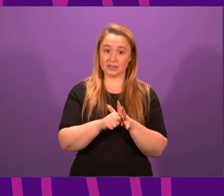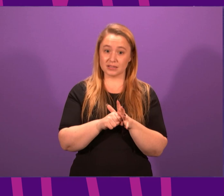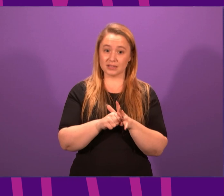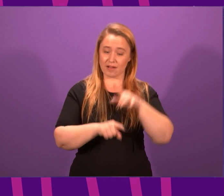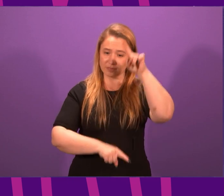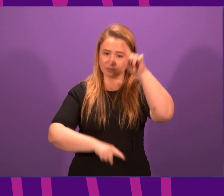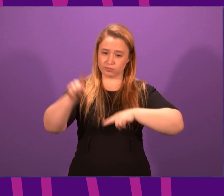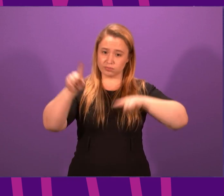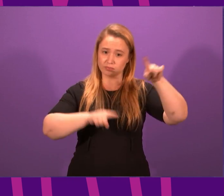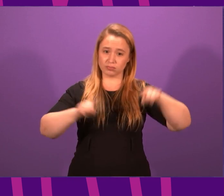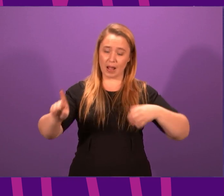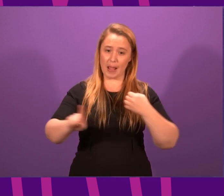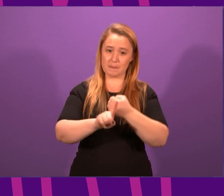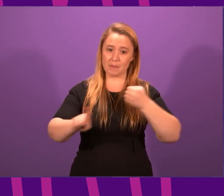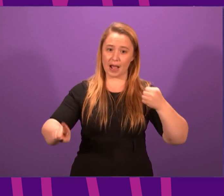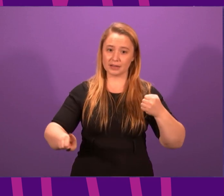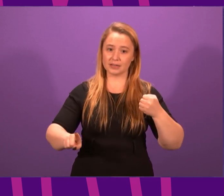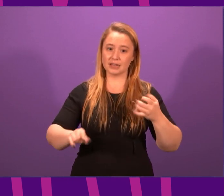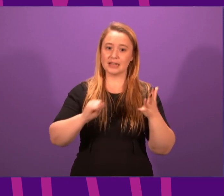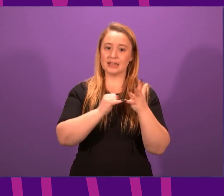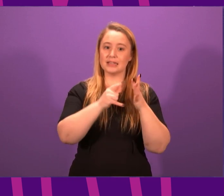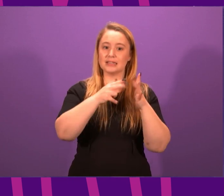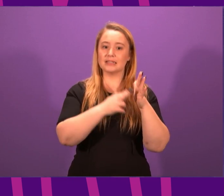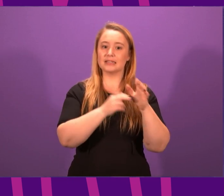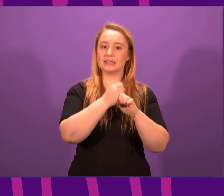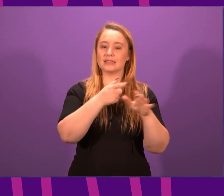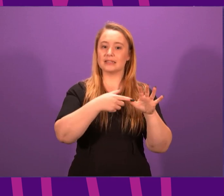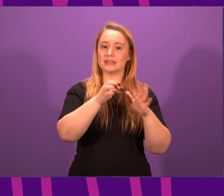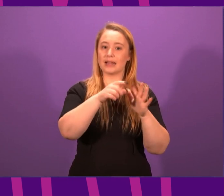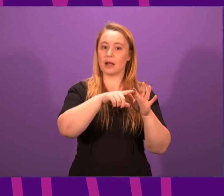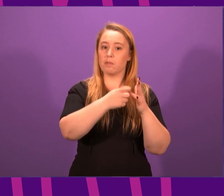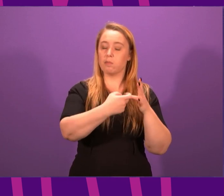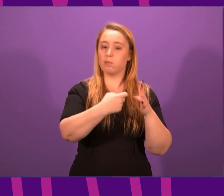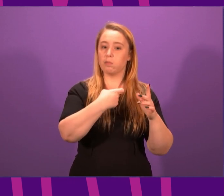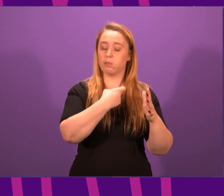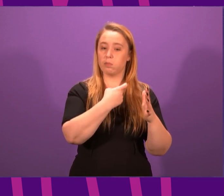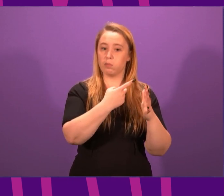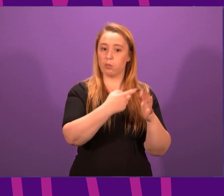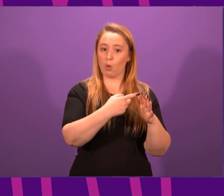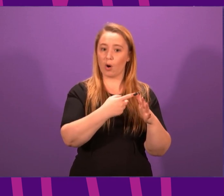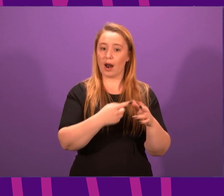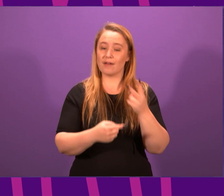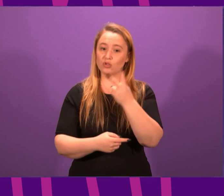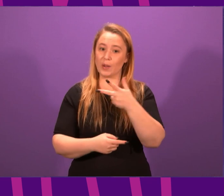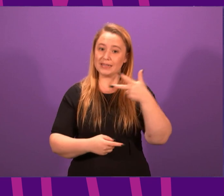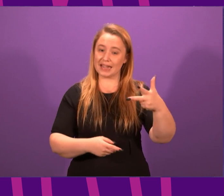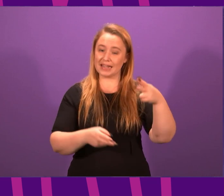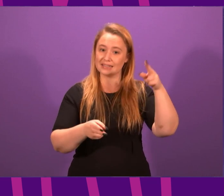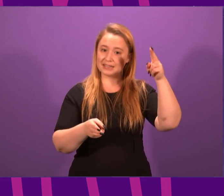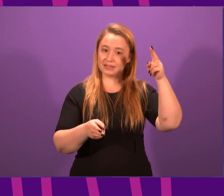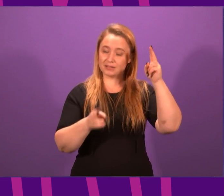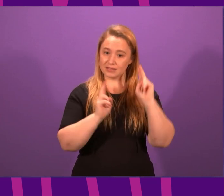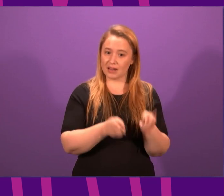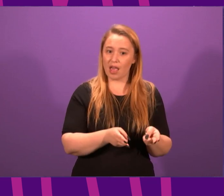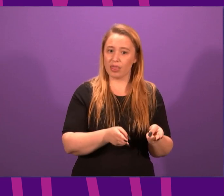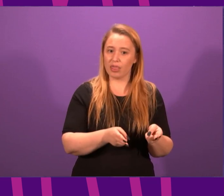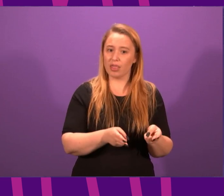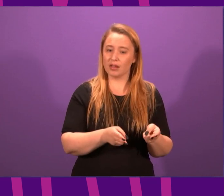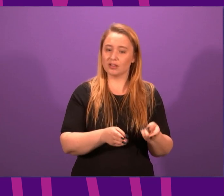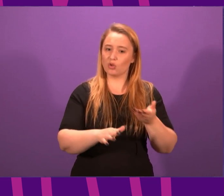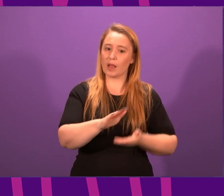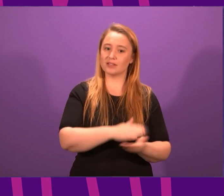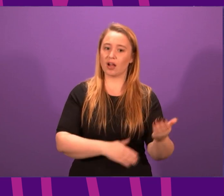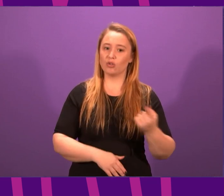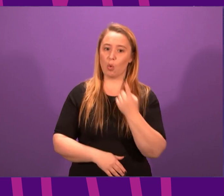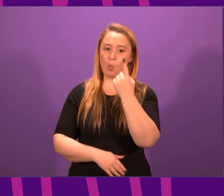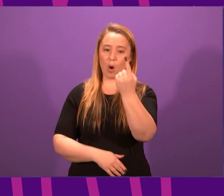varying impacts. Singapore has had 57,980 positive tests and 28 deaths, a mortality rate of less than